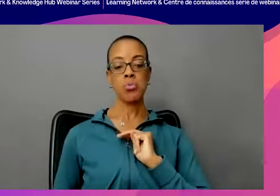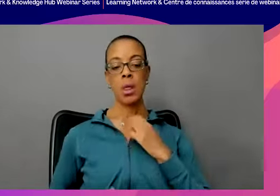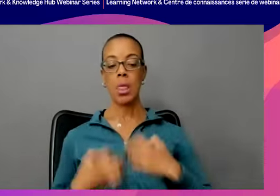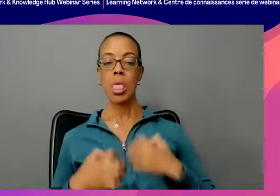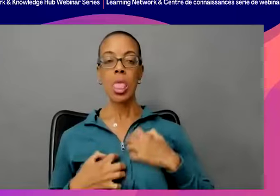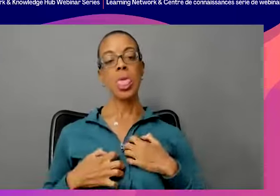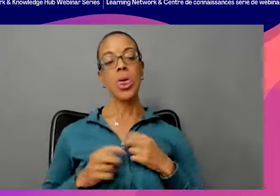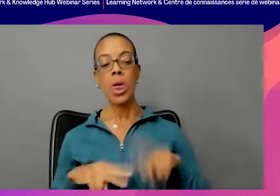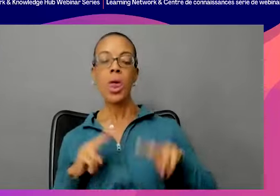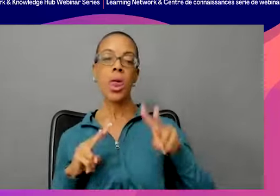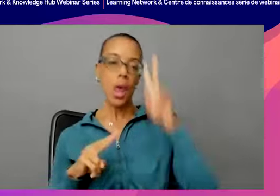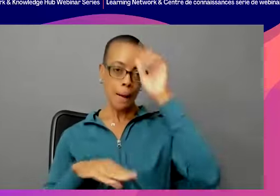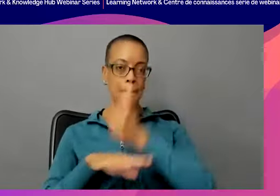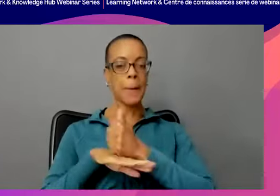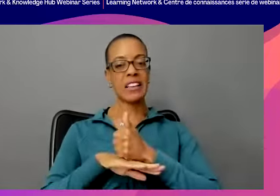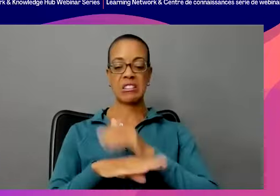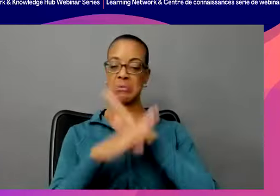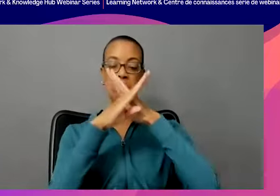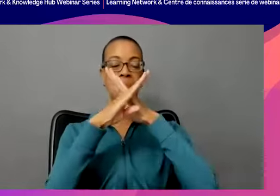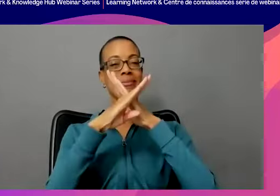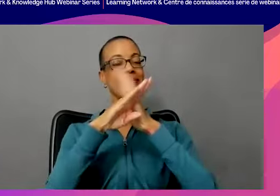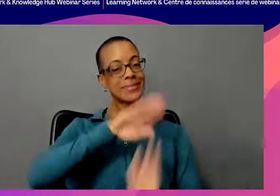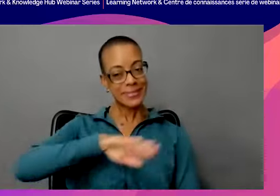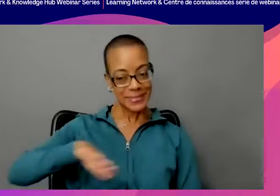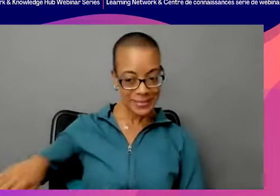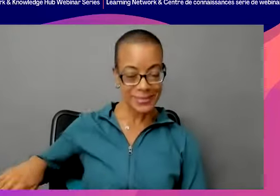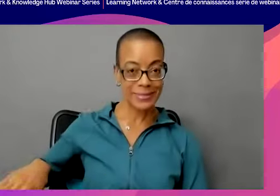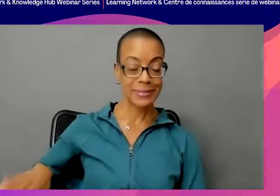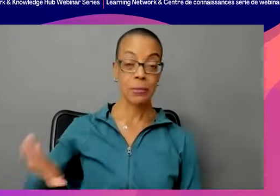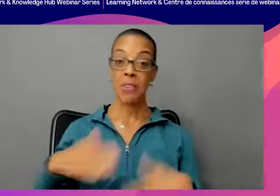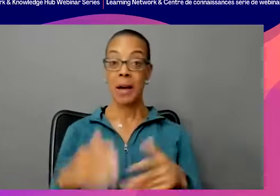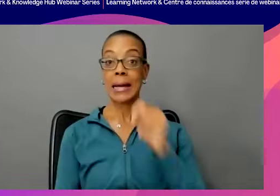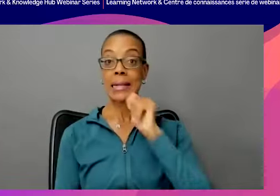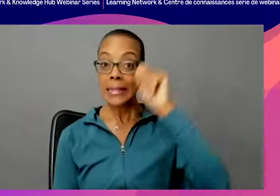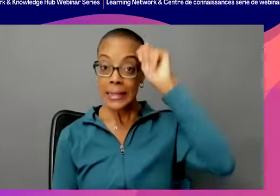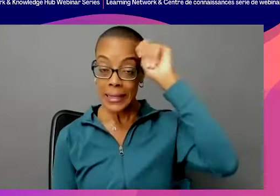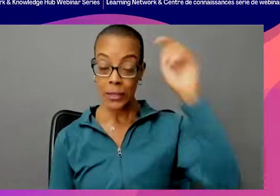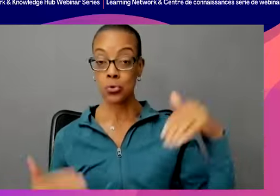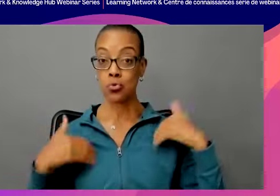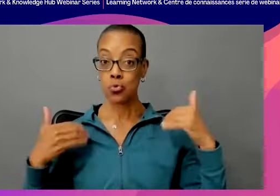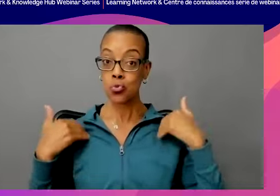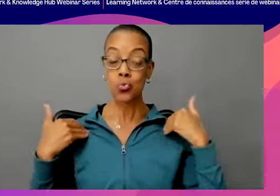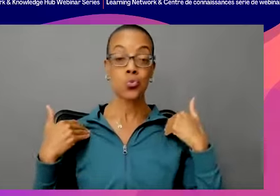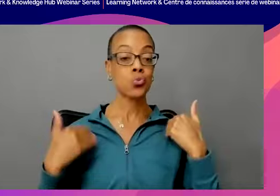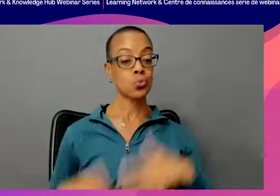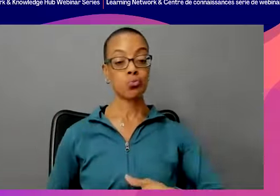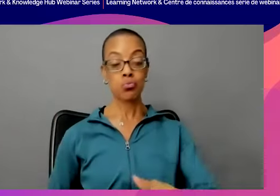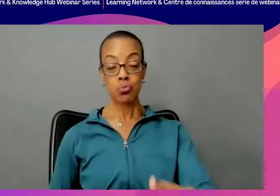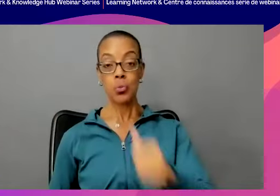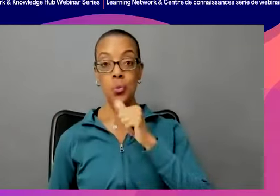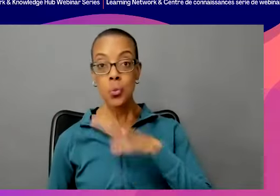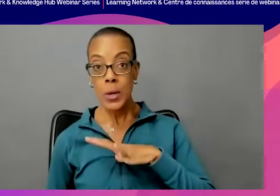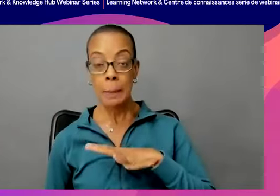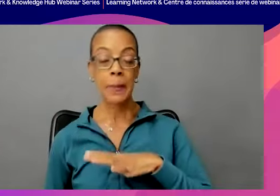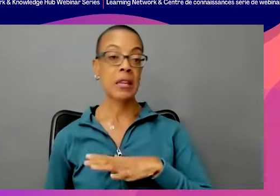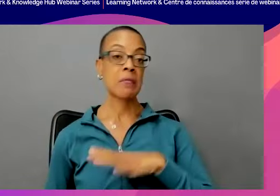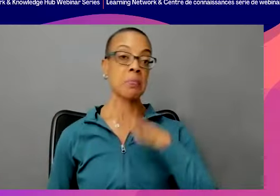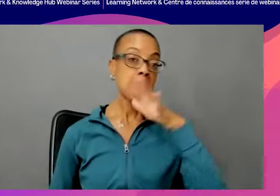in the way of that. So providing teenagers and young people, pregnant women, people who are